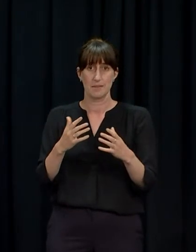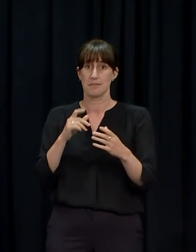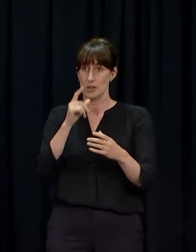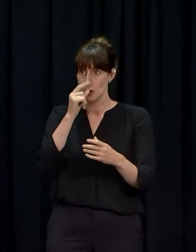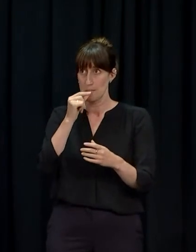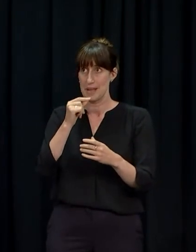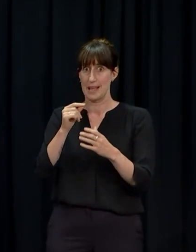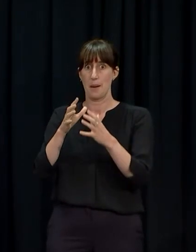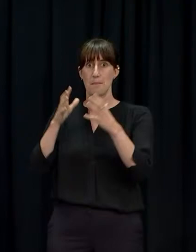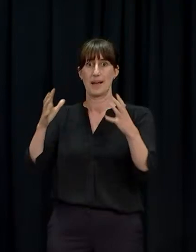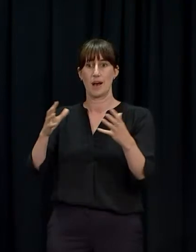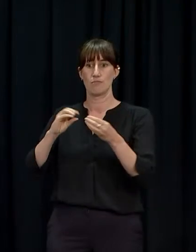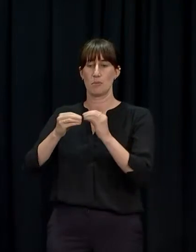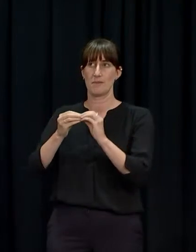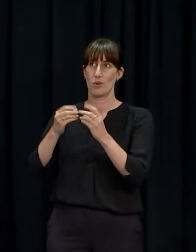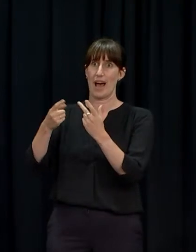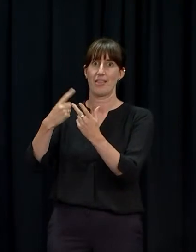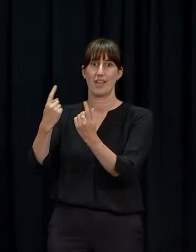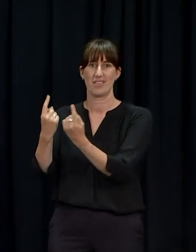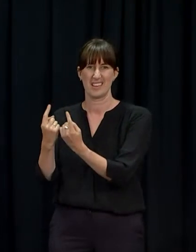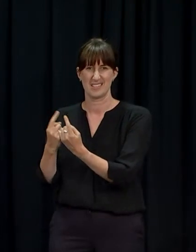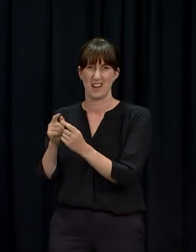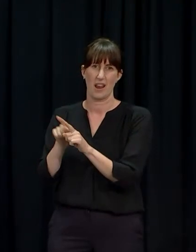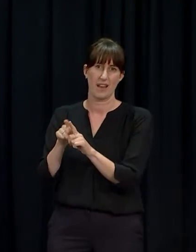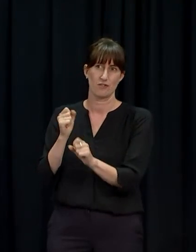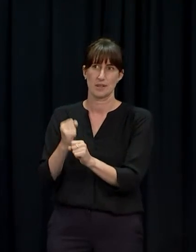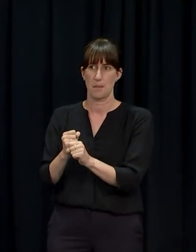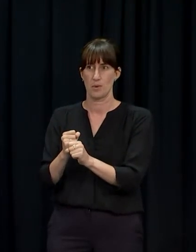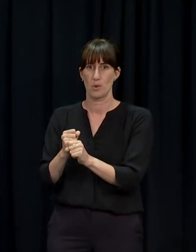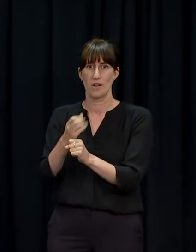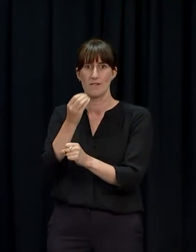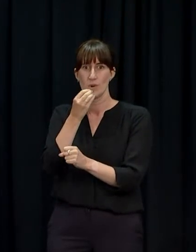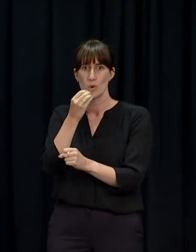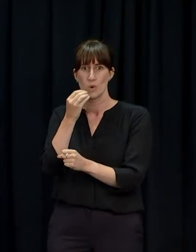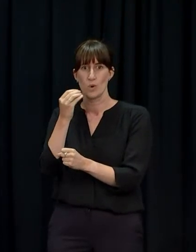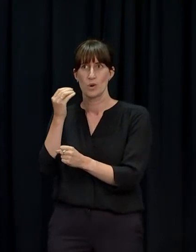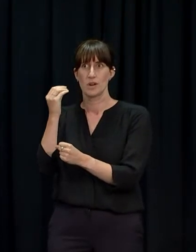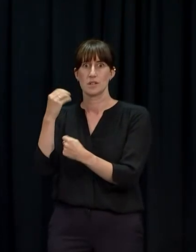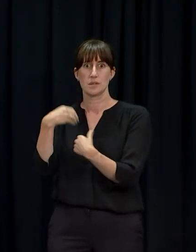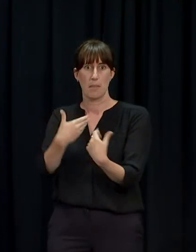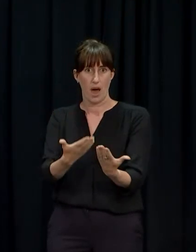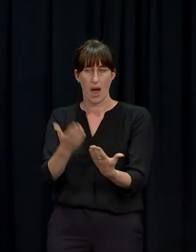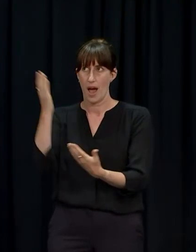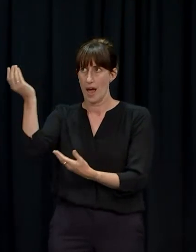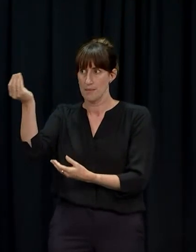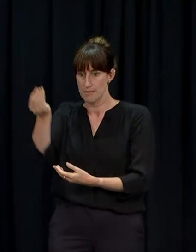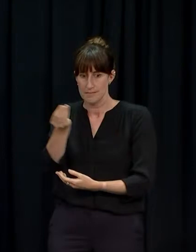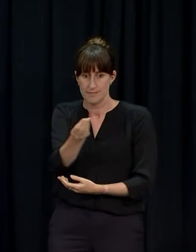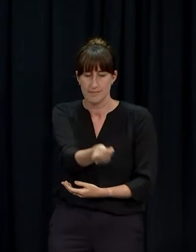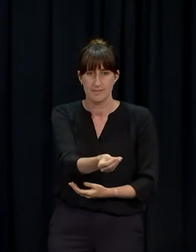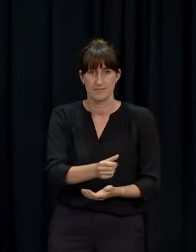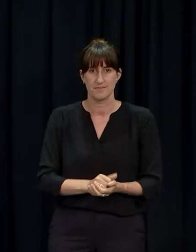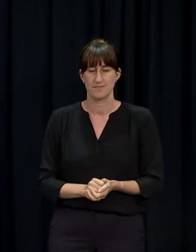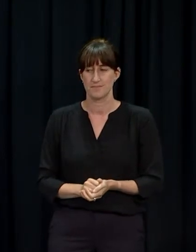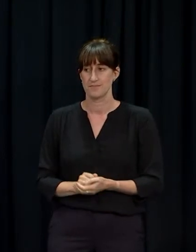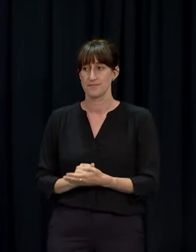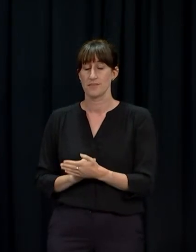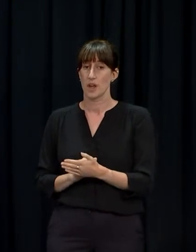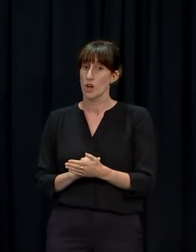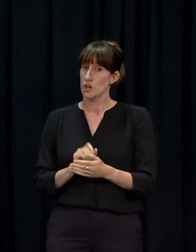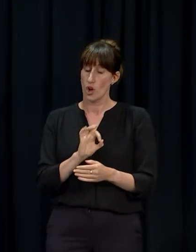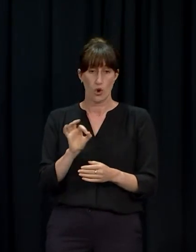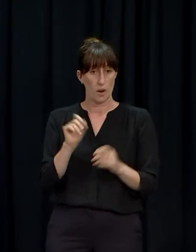done? No, I am not aware of that, but of course we're aware of the potential, which is why we make sure that we